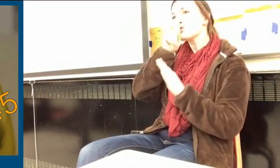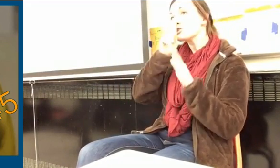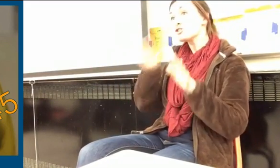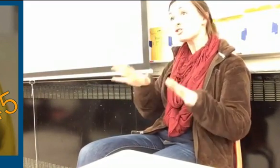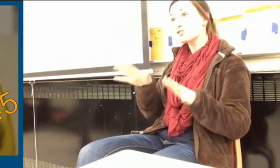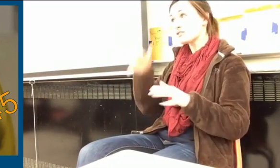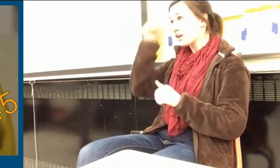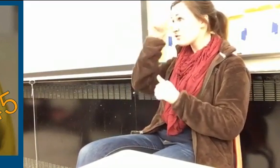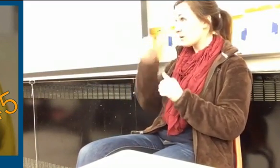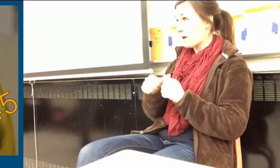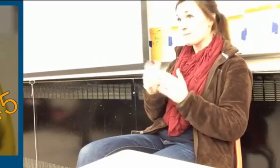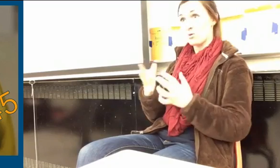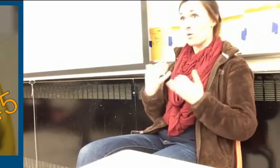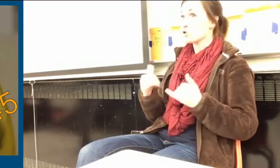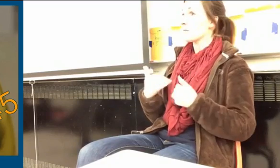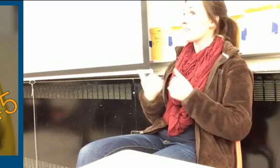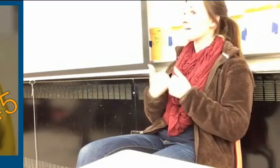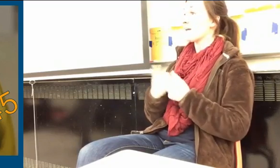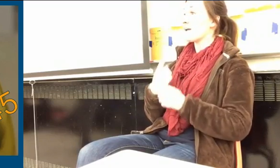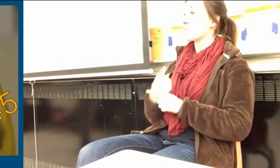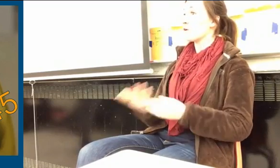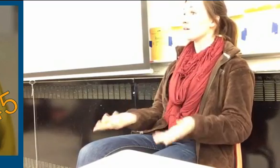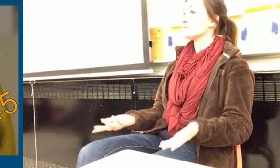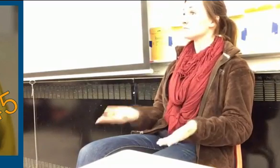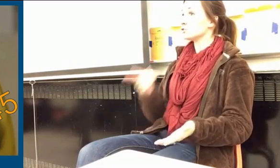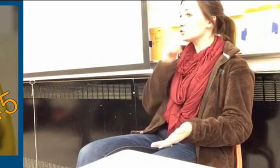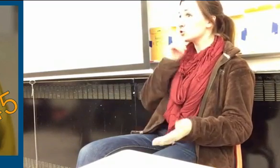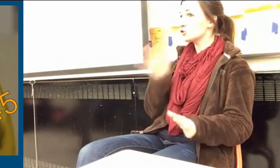remember, we want to play the game.